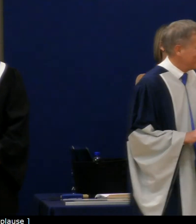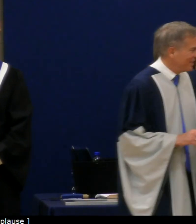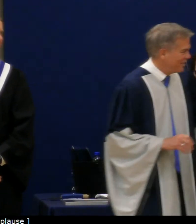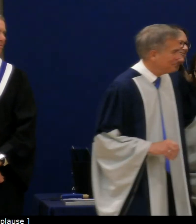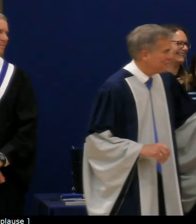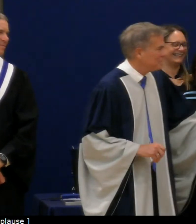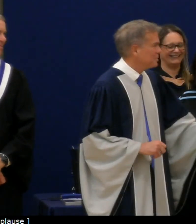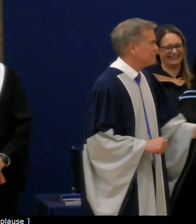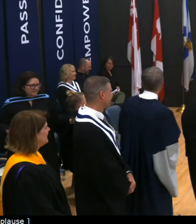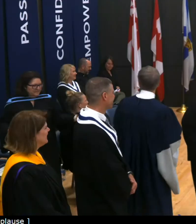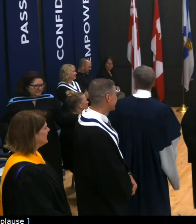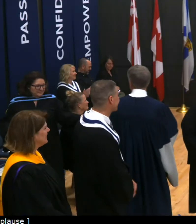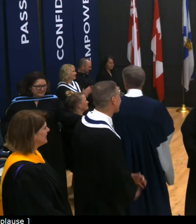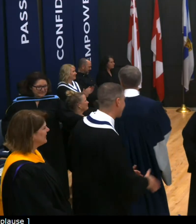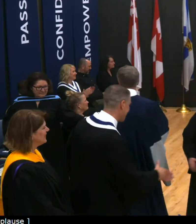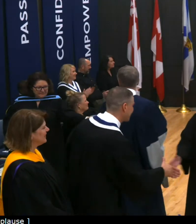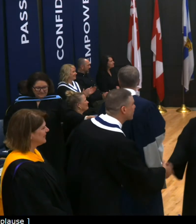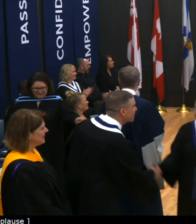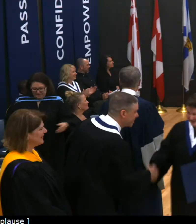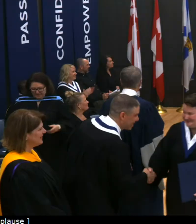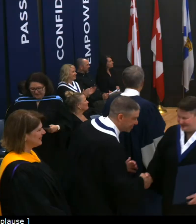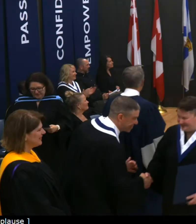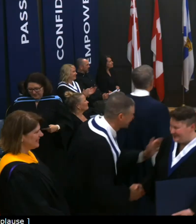Haley Ward.